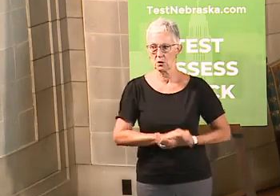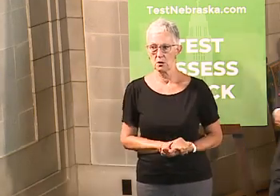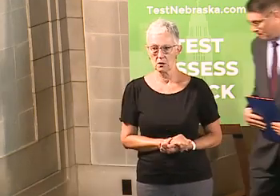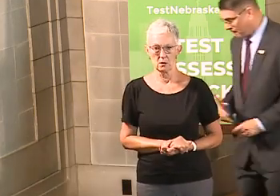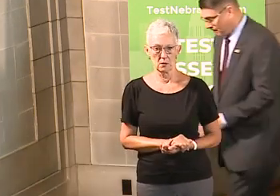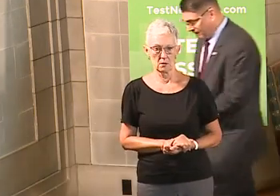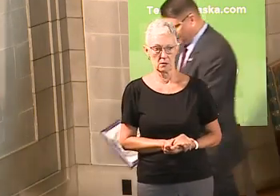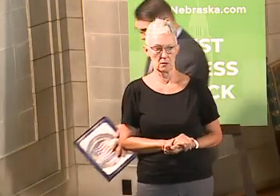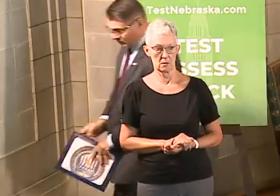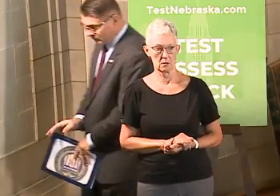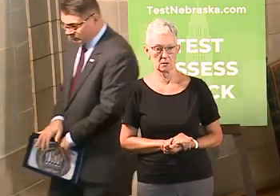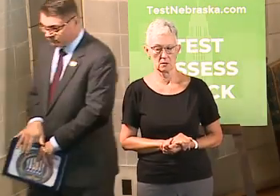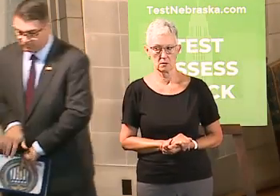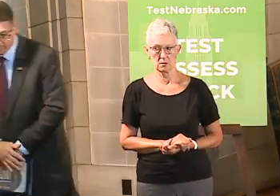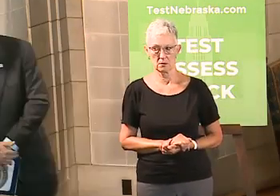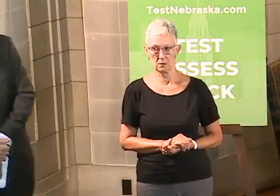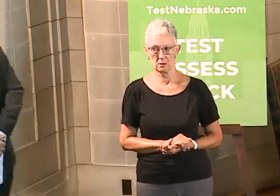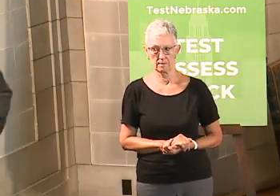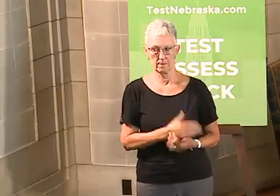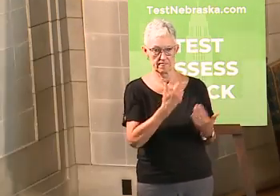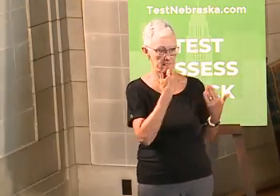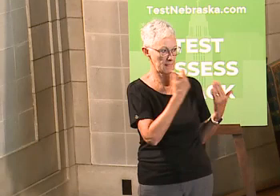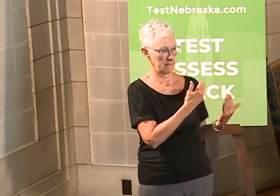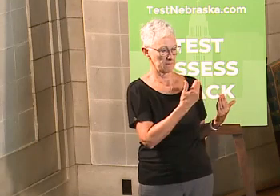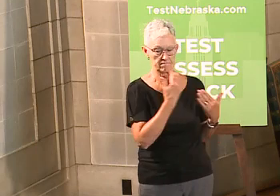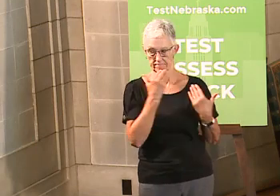Governor? Thank you very much, John.